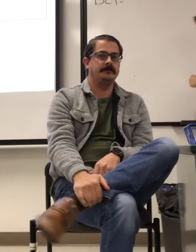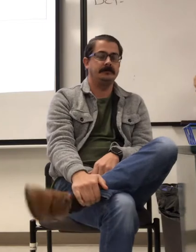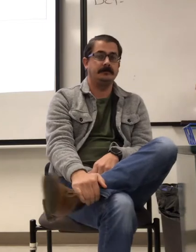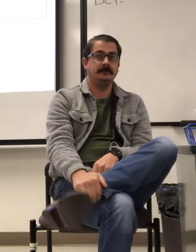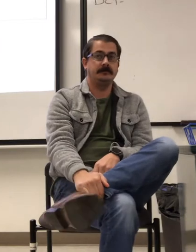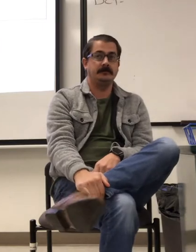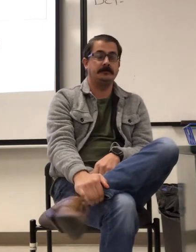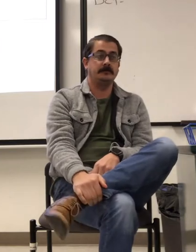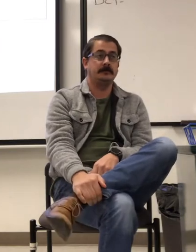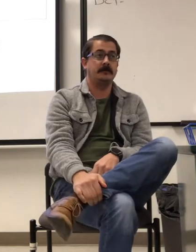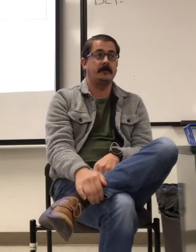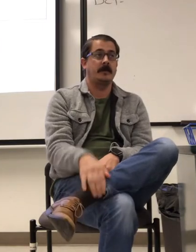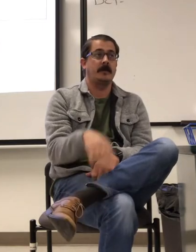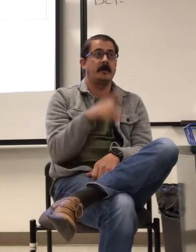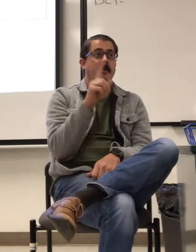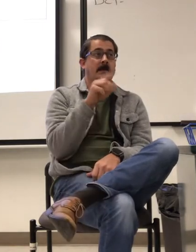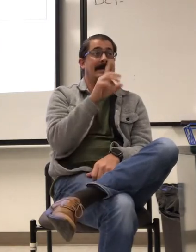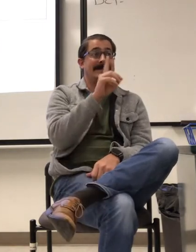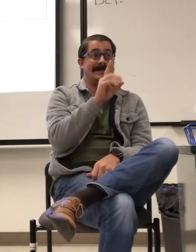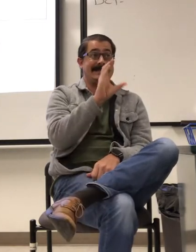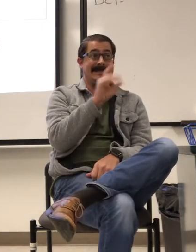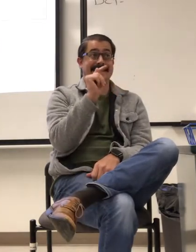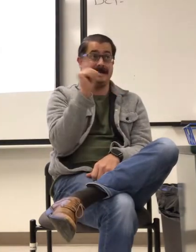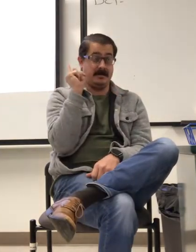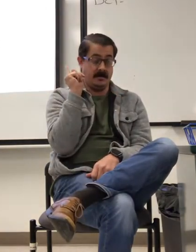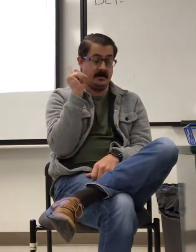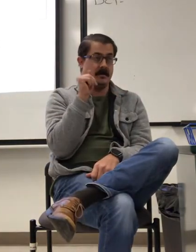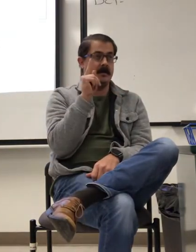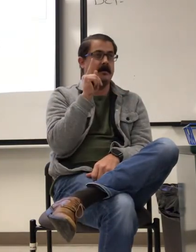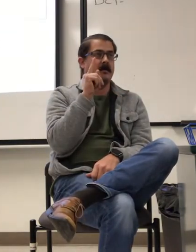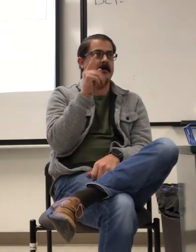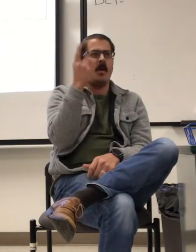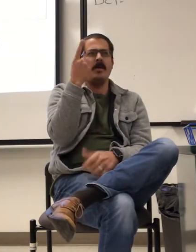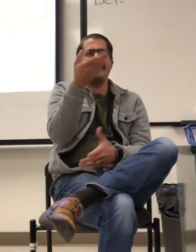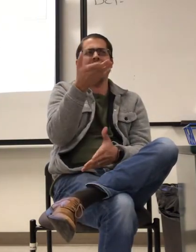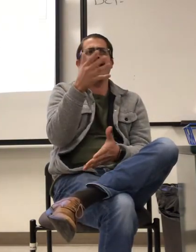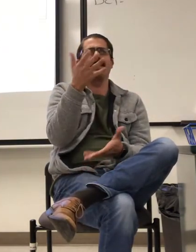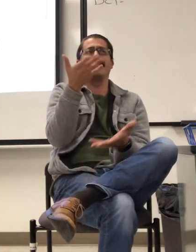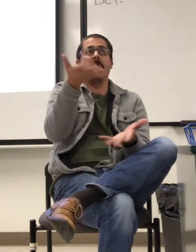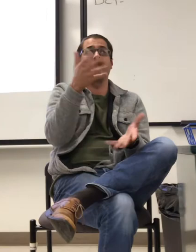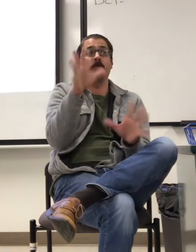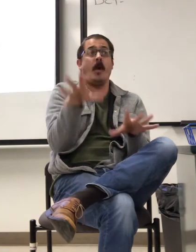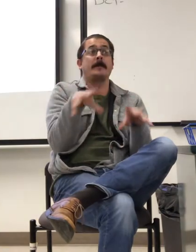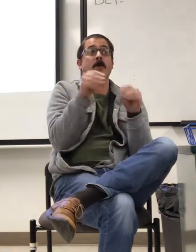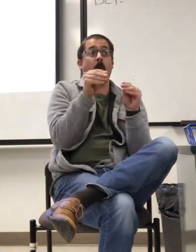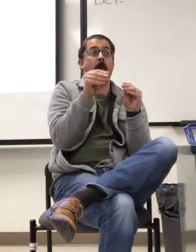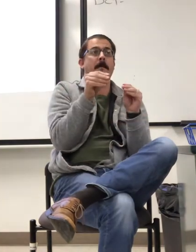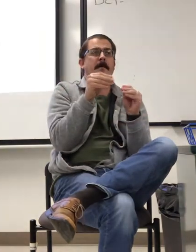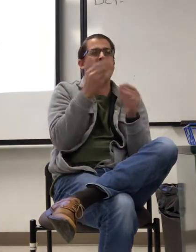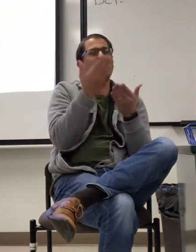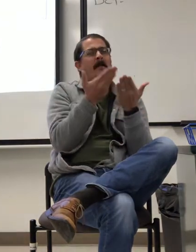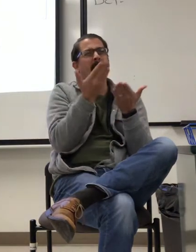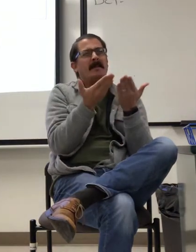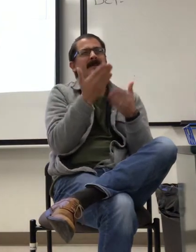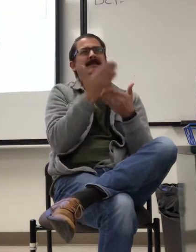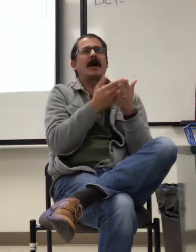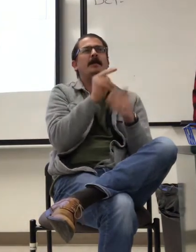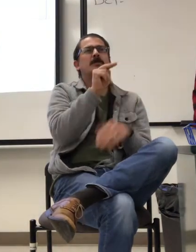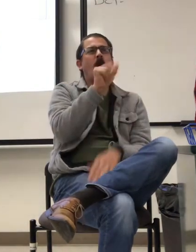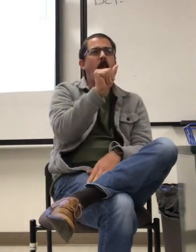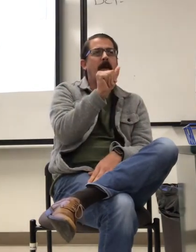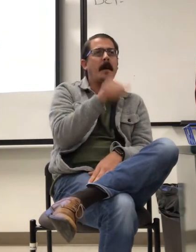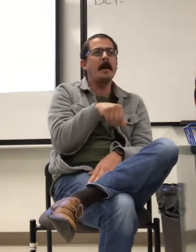By the time you get to the DCT, the only thing that's left to reabsorb is maybe some sodium, a little bit of